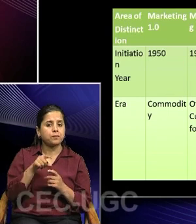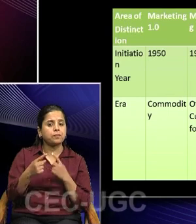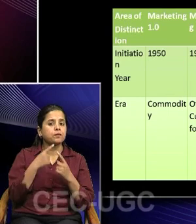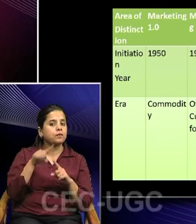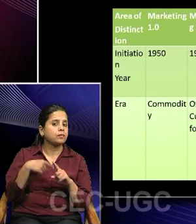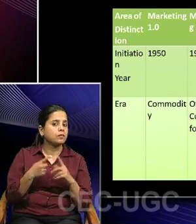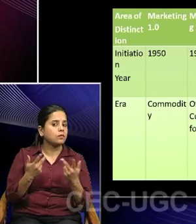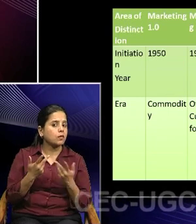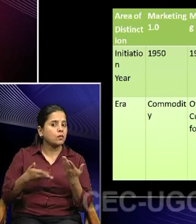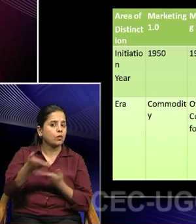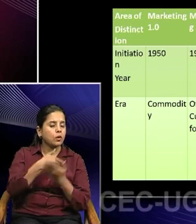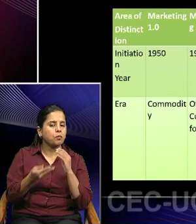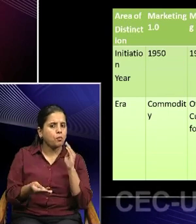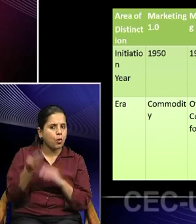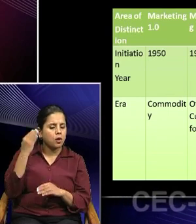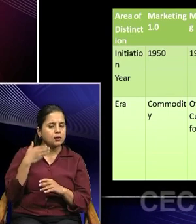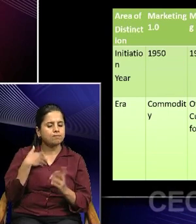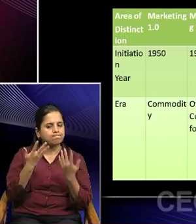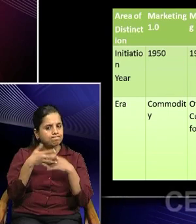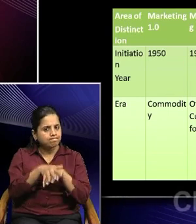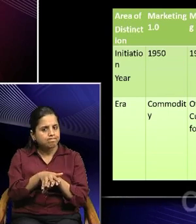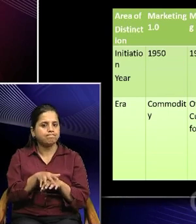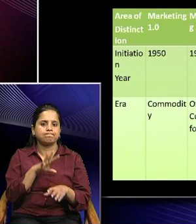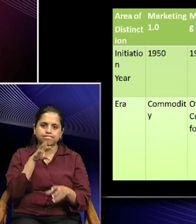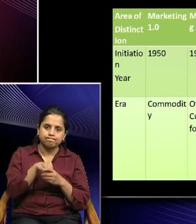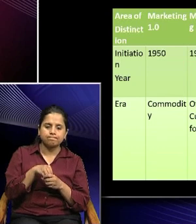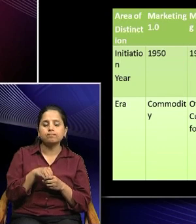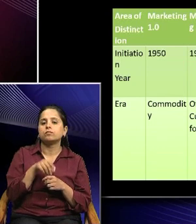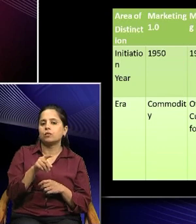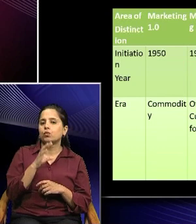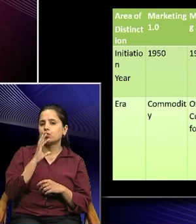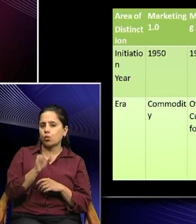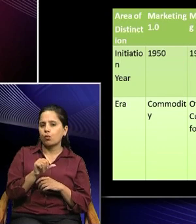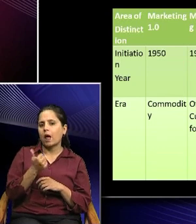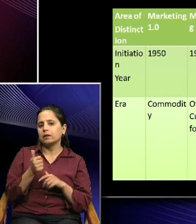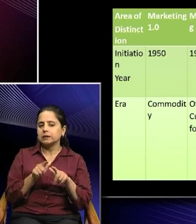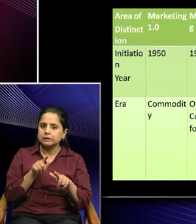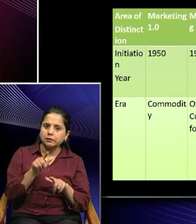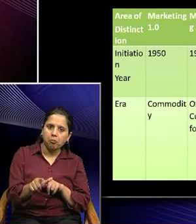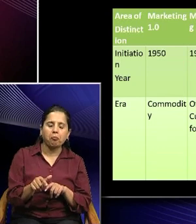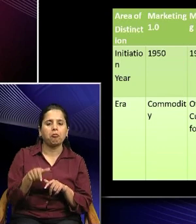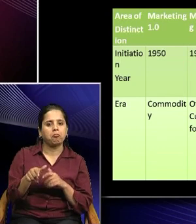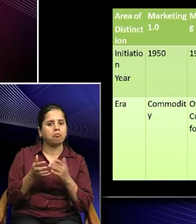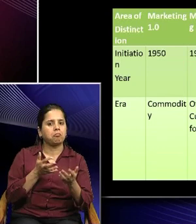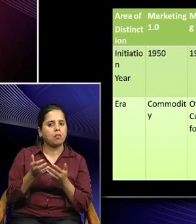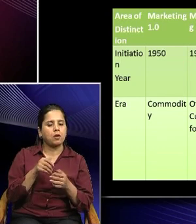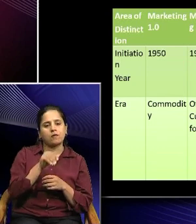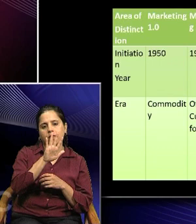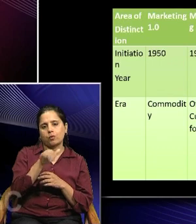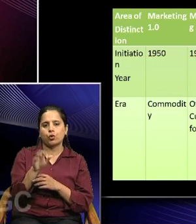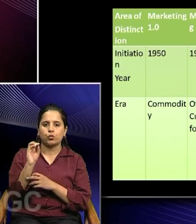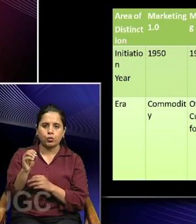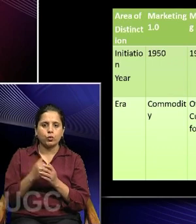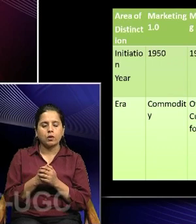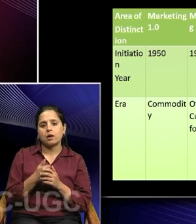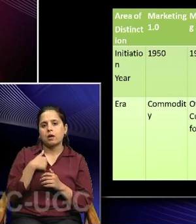about being more immersive. So that would actually another step into marketing 5.0. So,